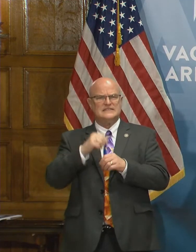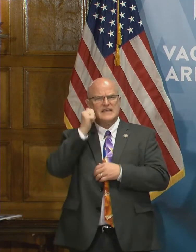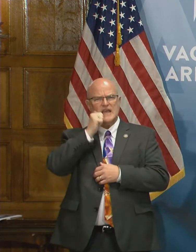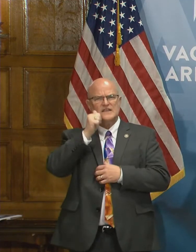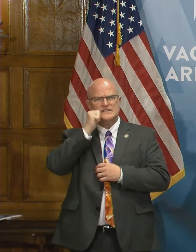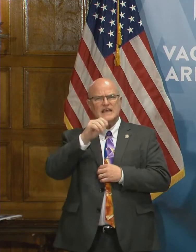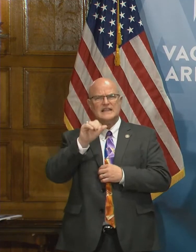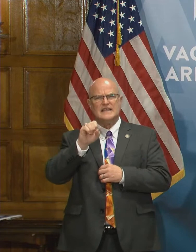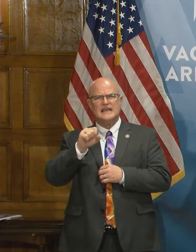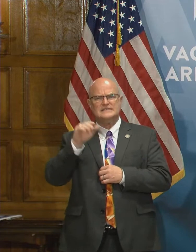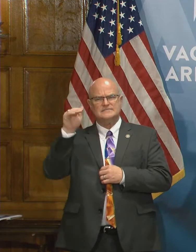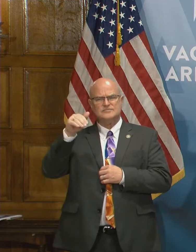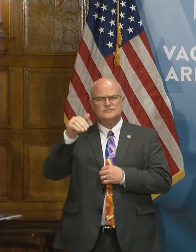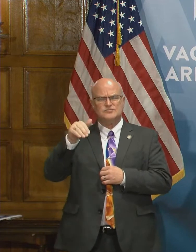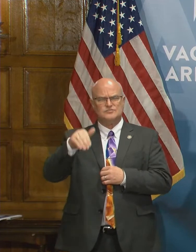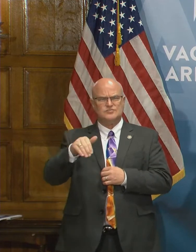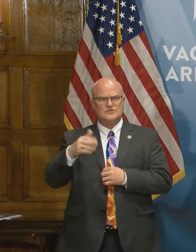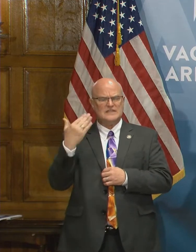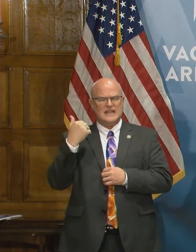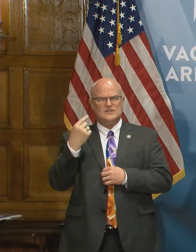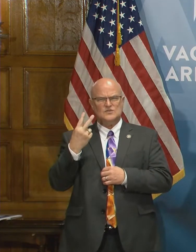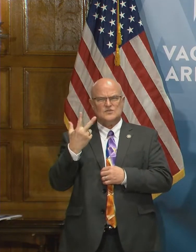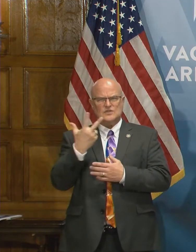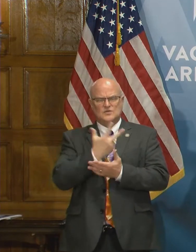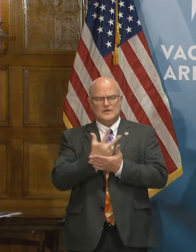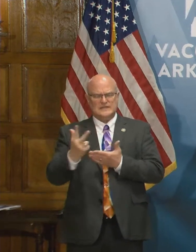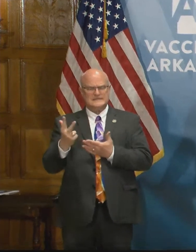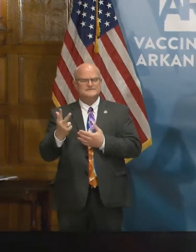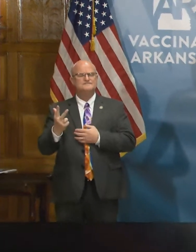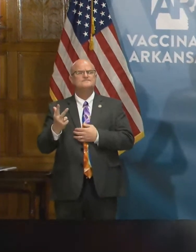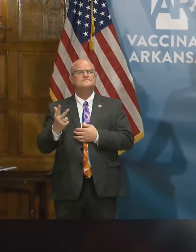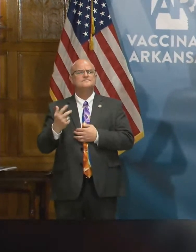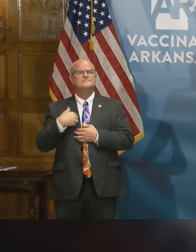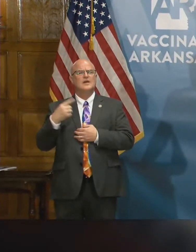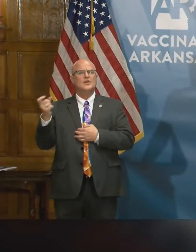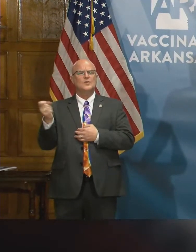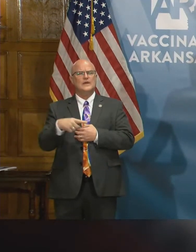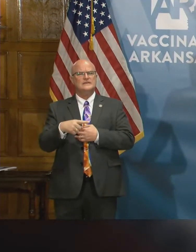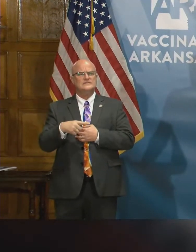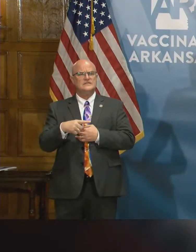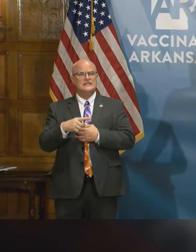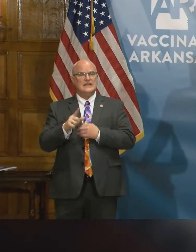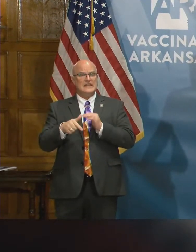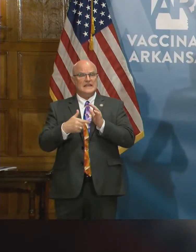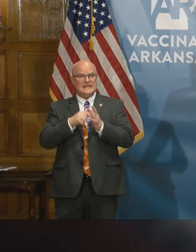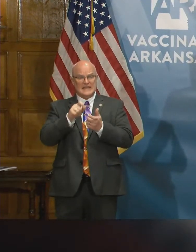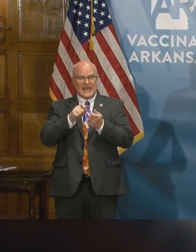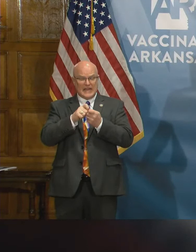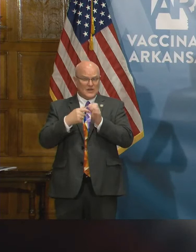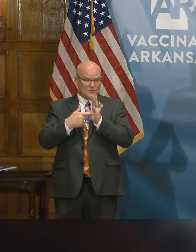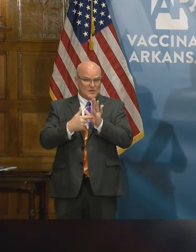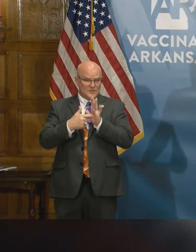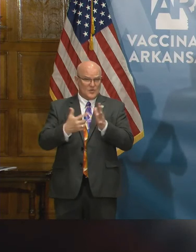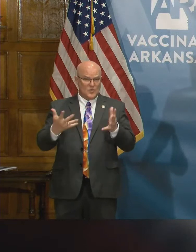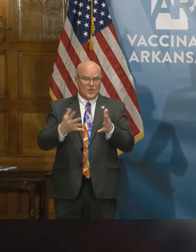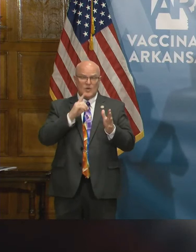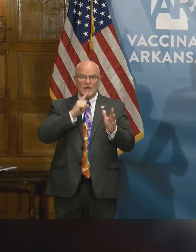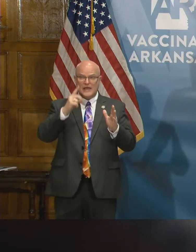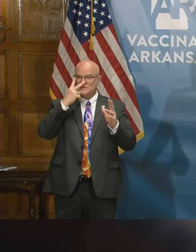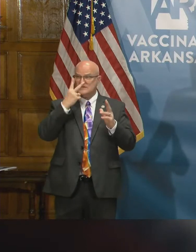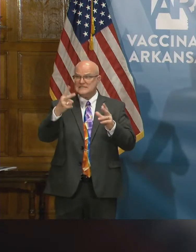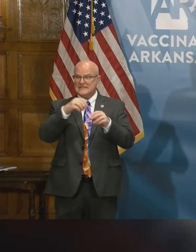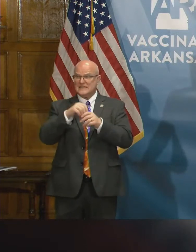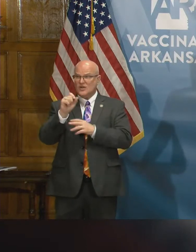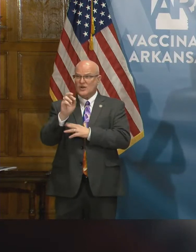daily cases trending downward the last couple of weeks. So my question is this an accurate representation of what we're actually seeing